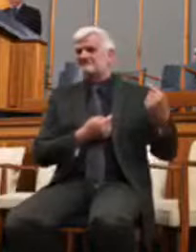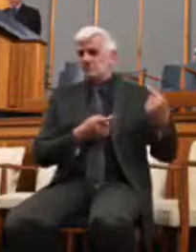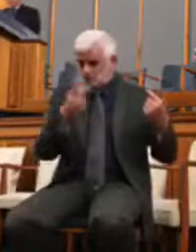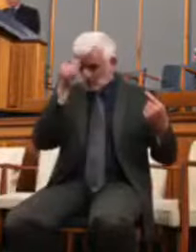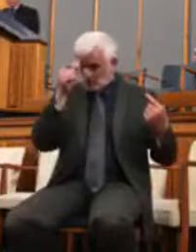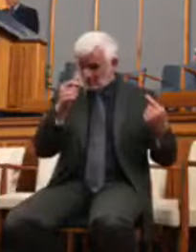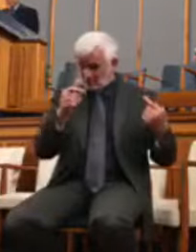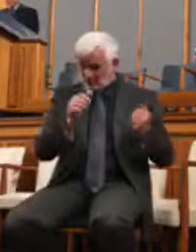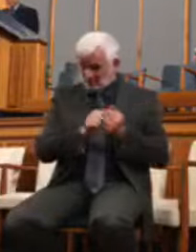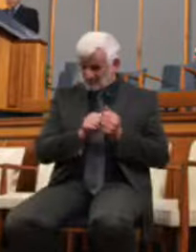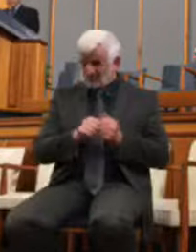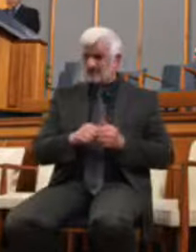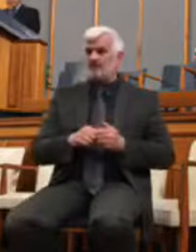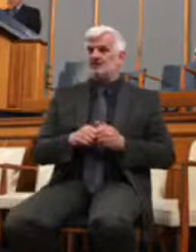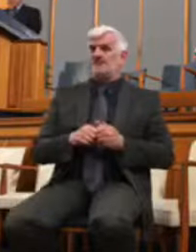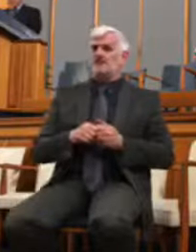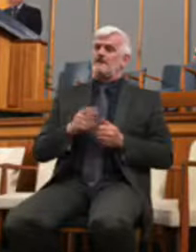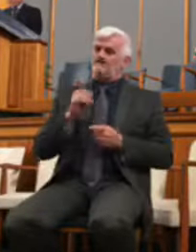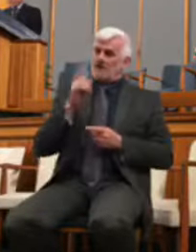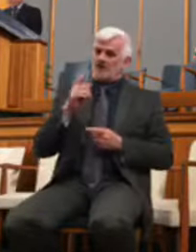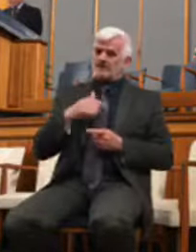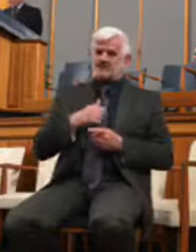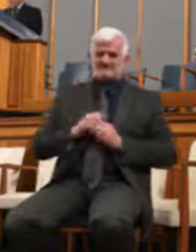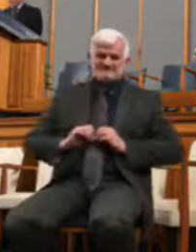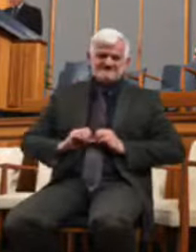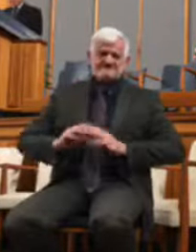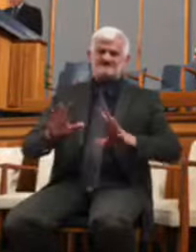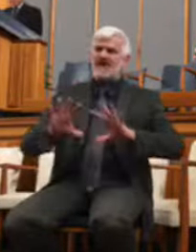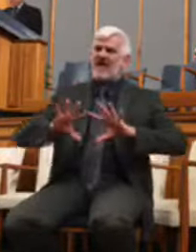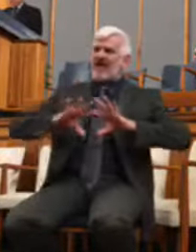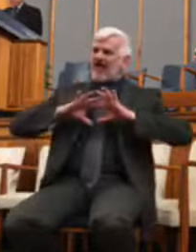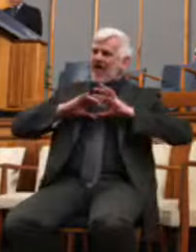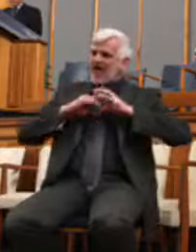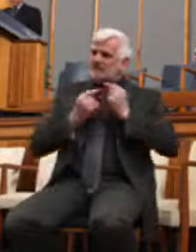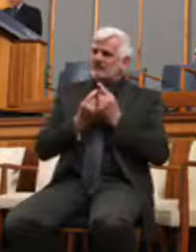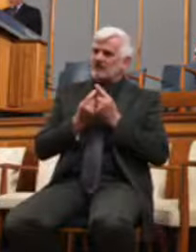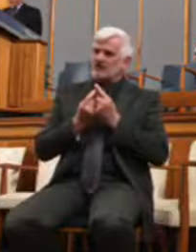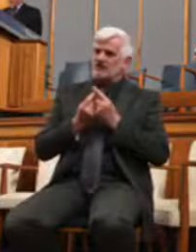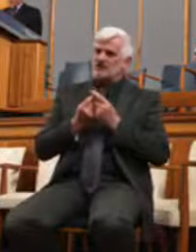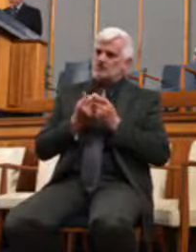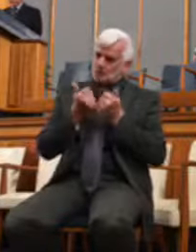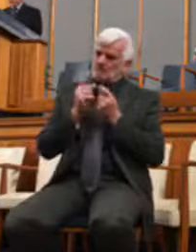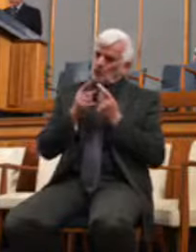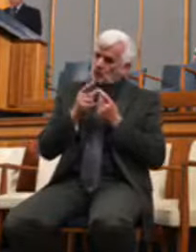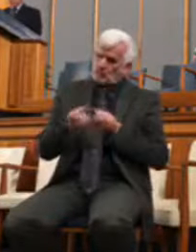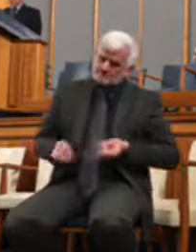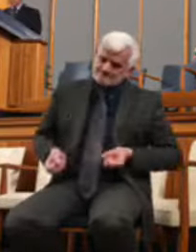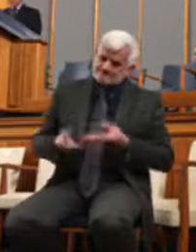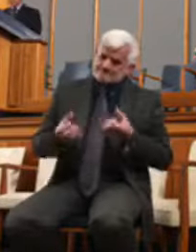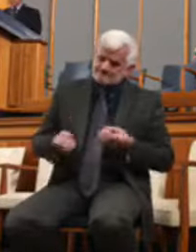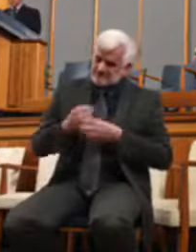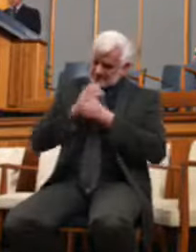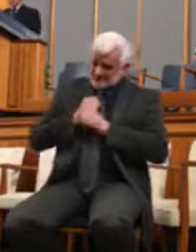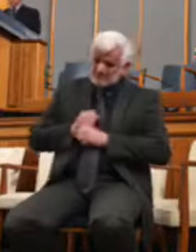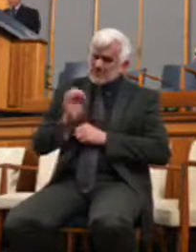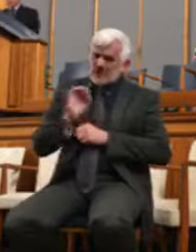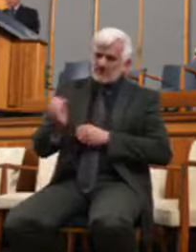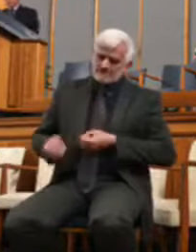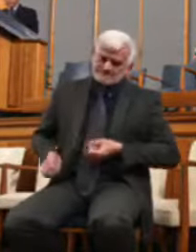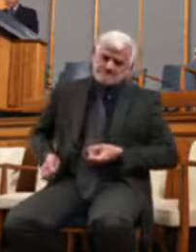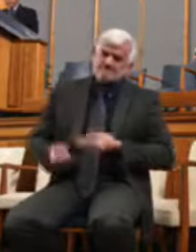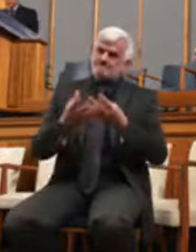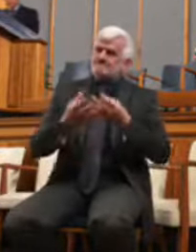and how I kept back nothing that was profitable unto you, but have showed you